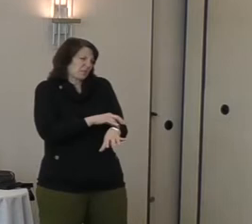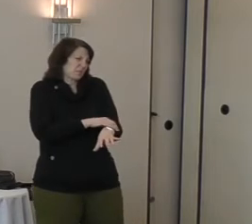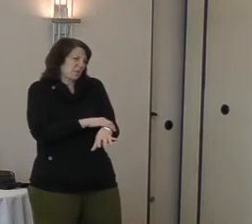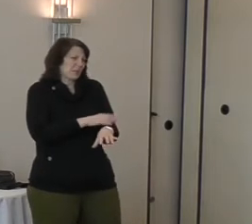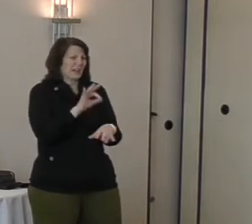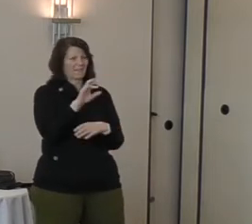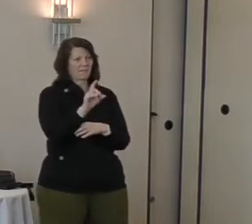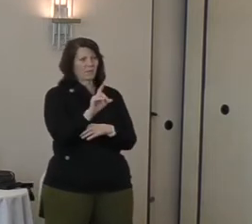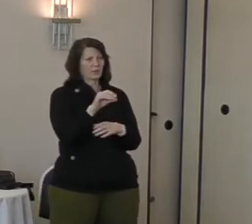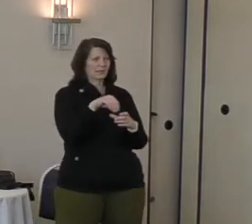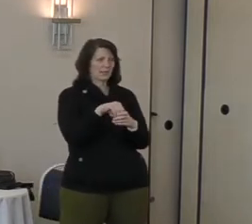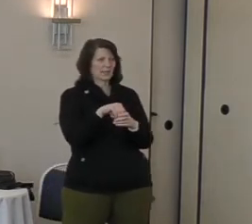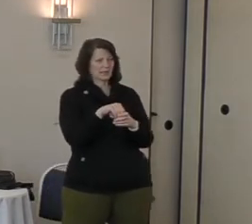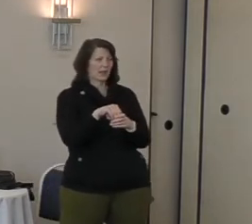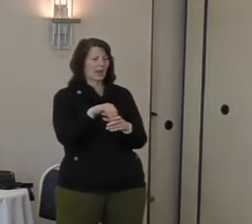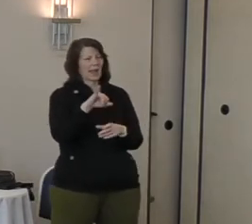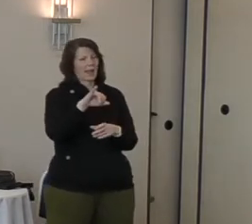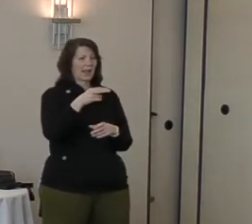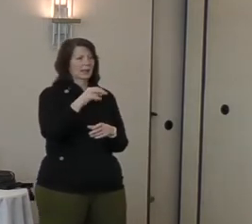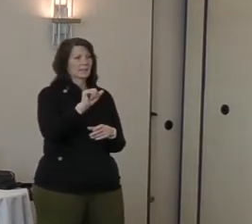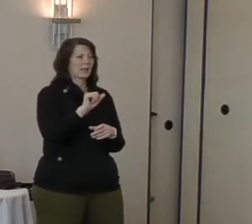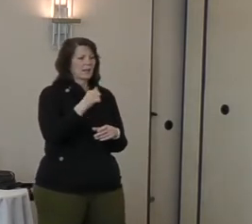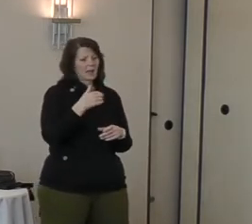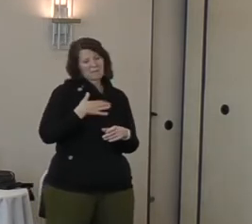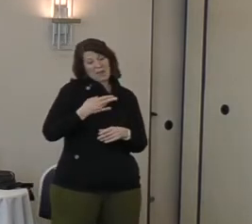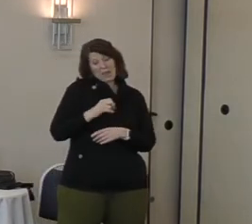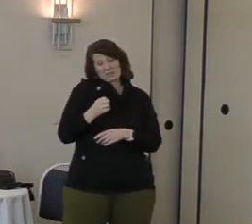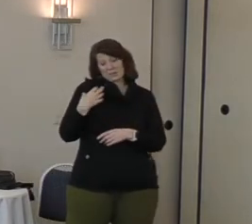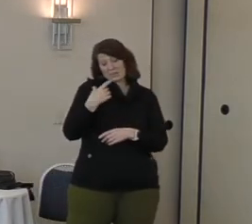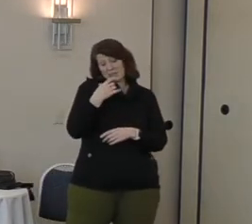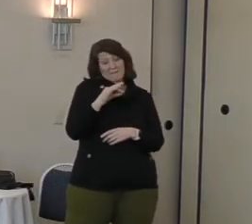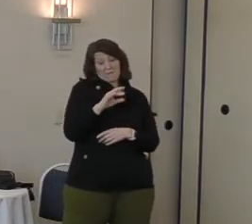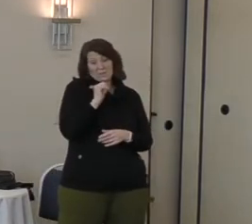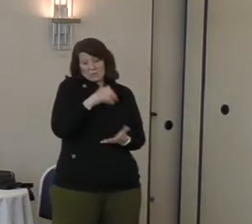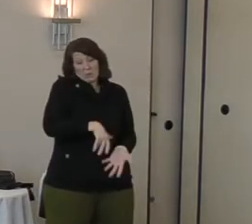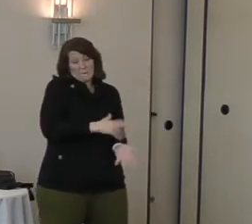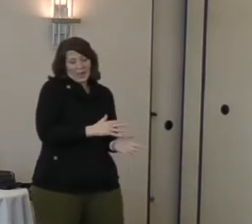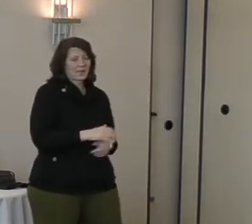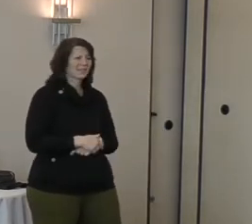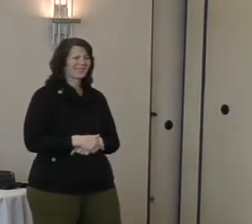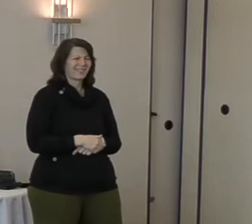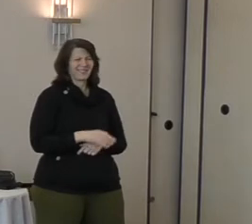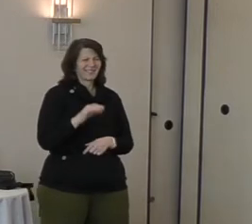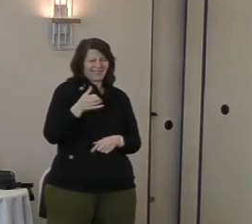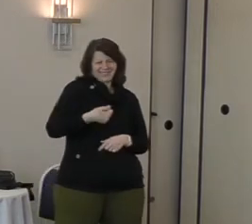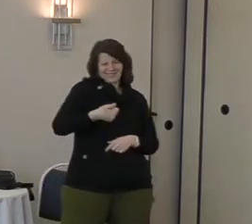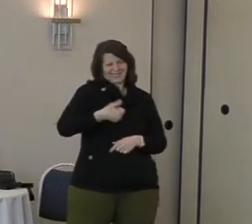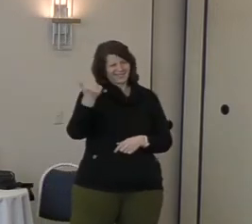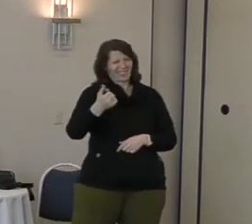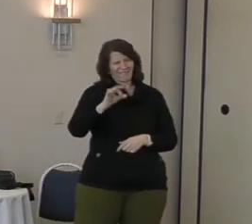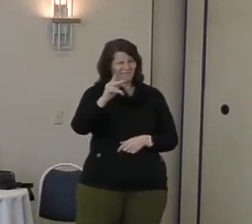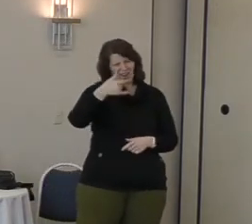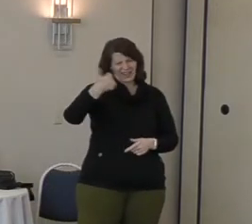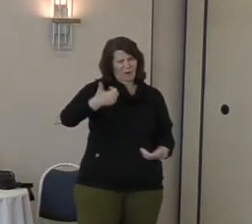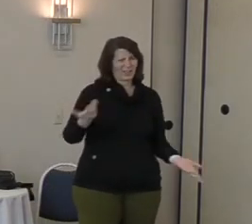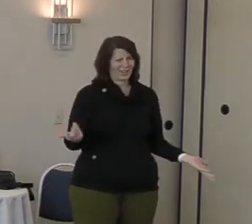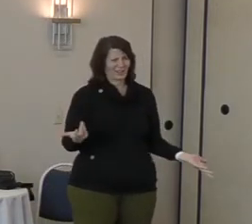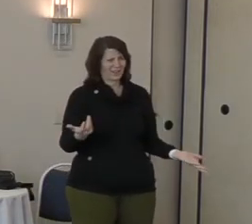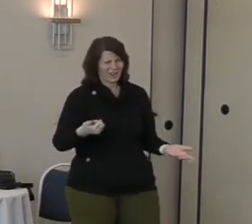get forwards into our HP program. I'm like, well, my high school coach said forwards don't pass. Get the fuck out of here. Right? Like, everybody can